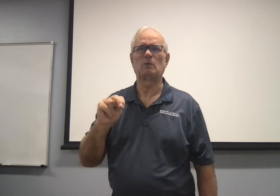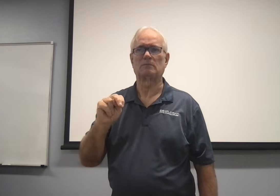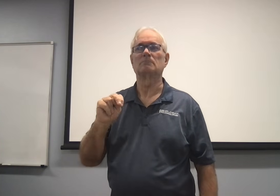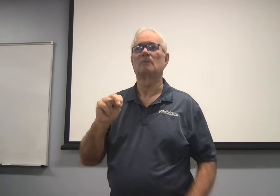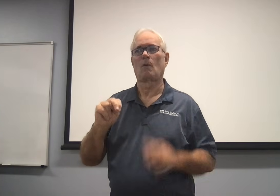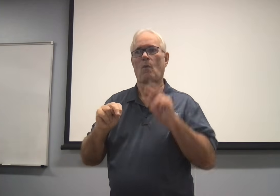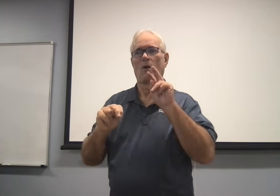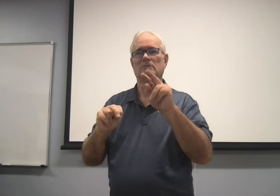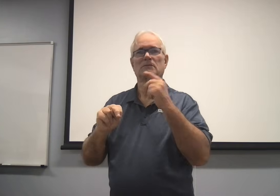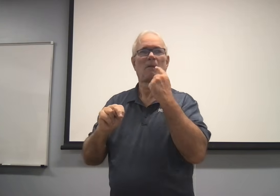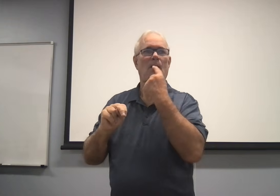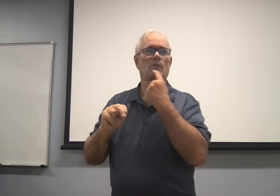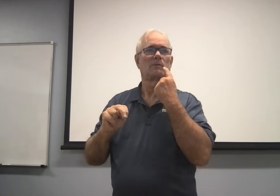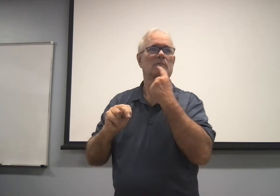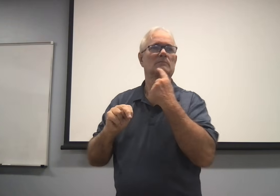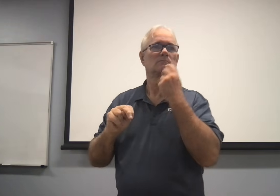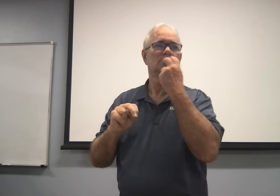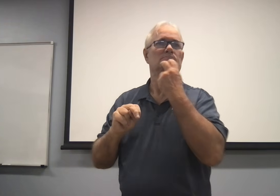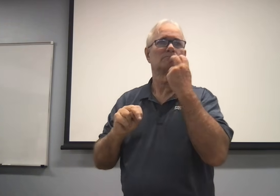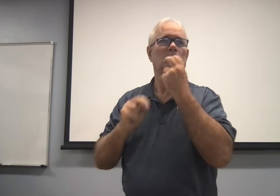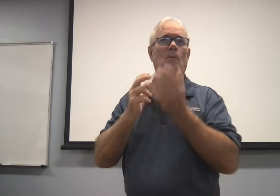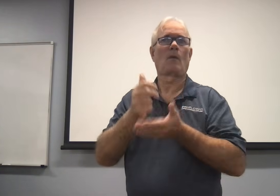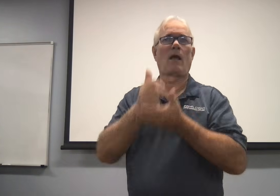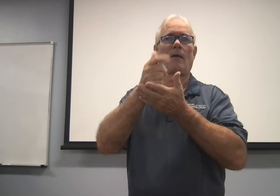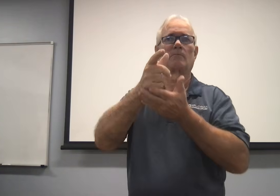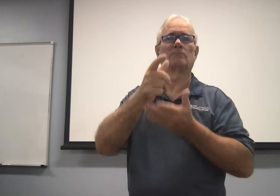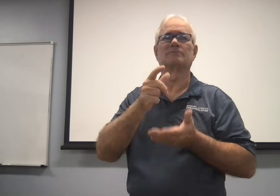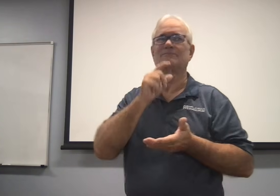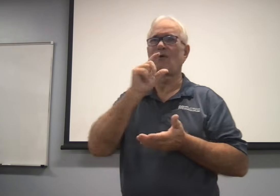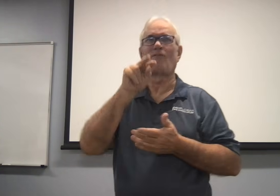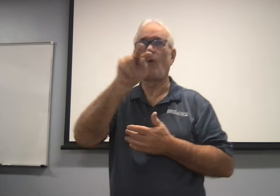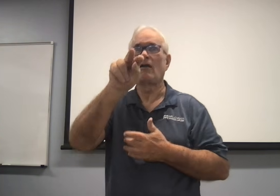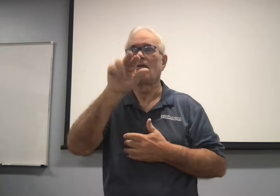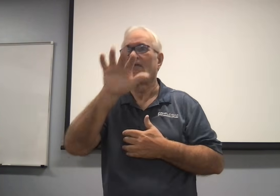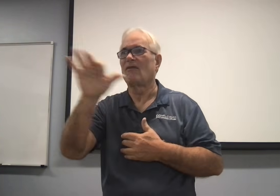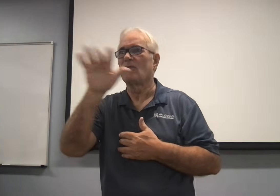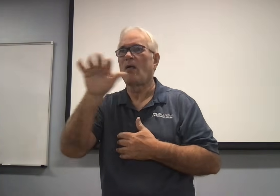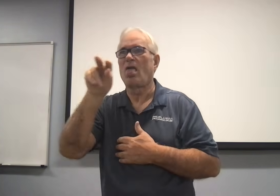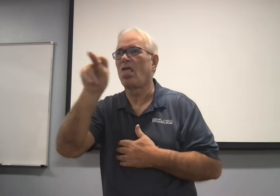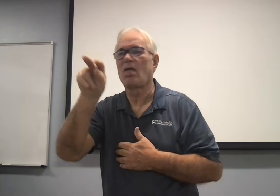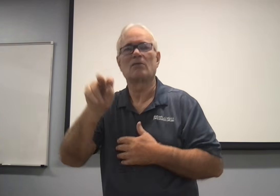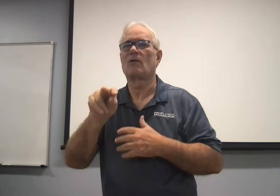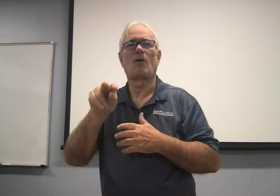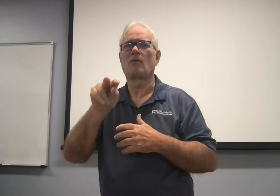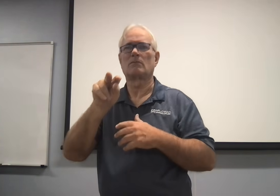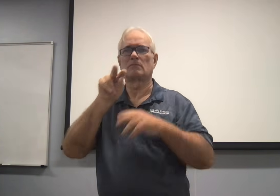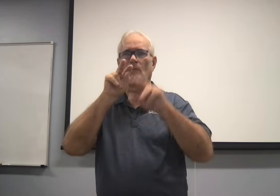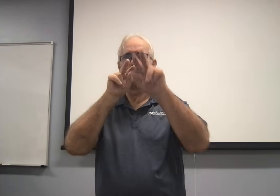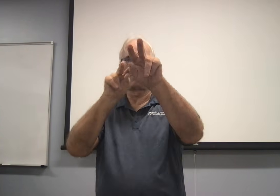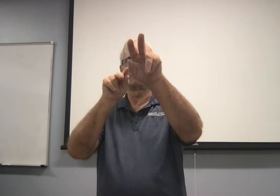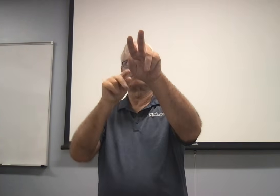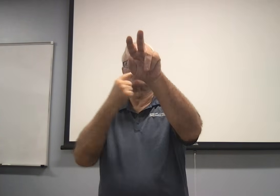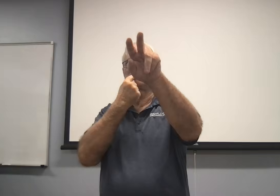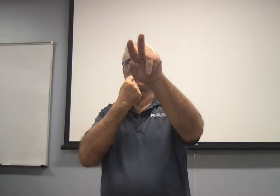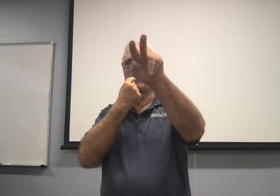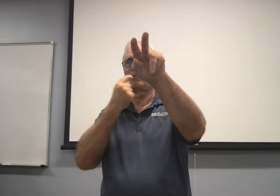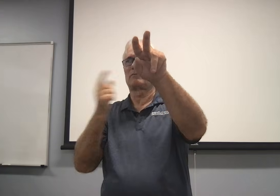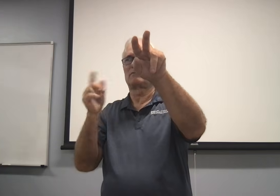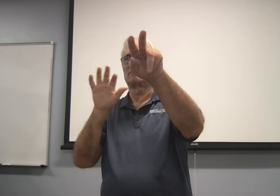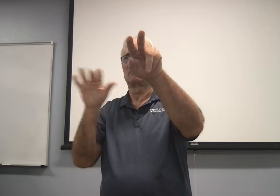soon. Watch the mouth. It will really help you. You don't have to look at the fingers directly.